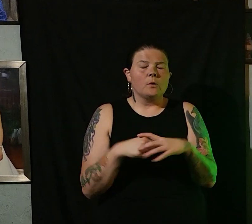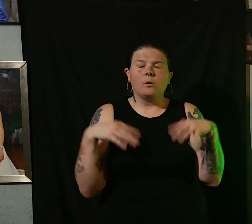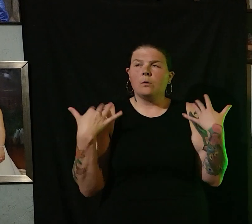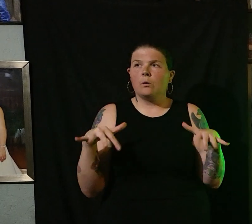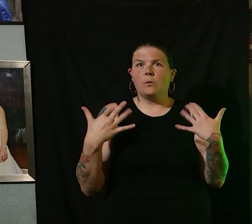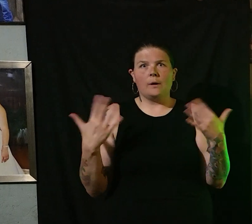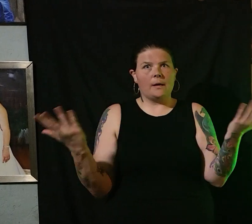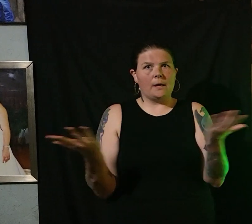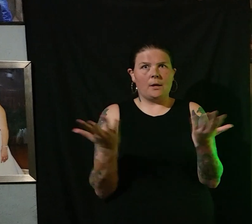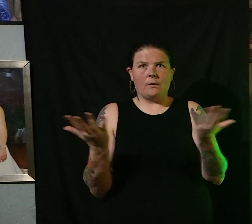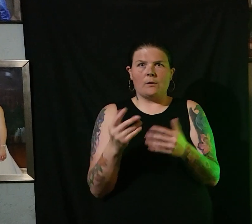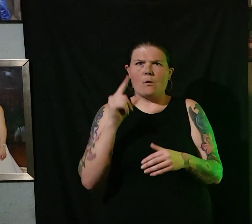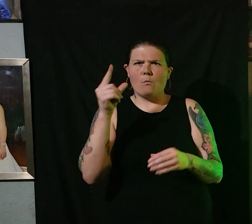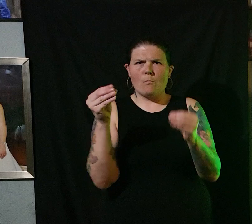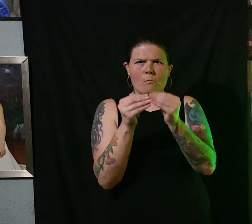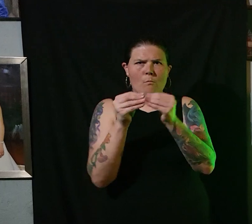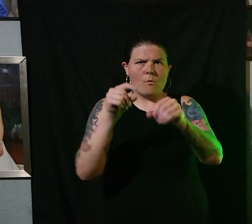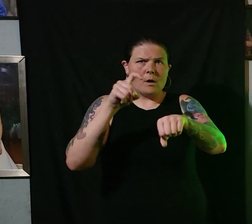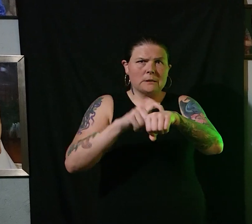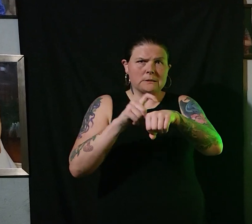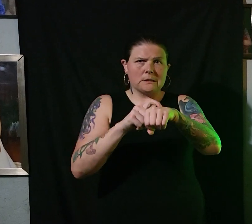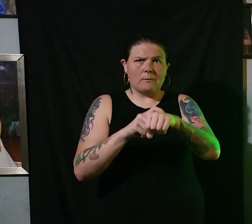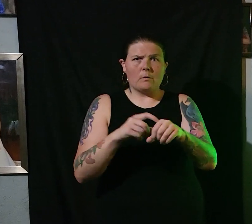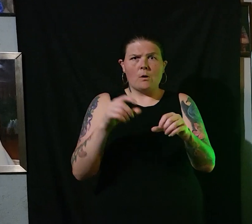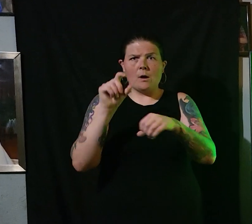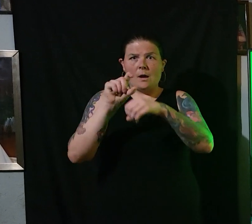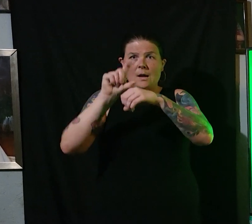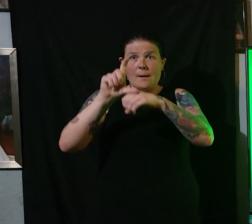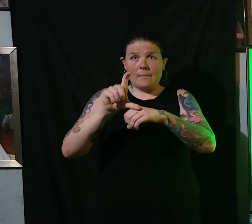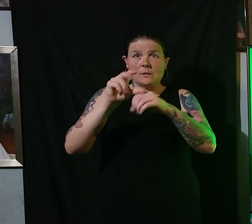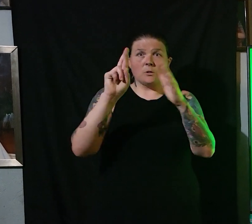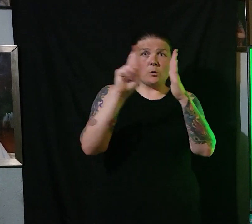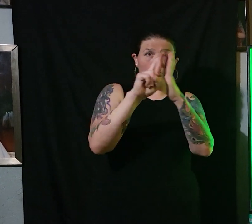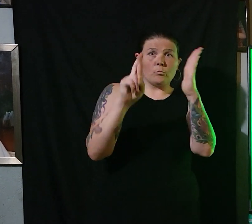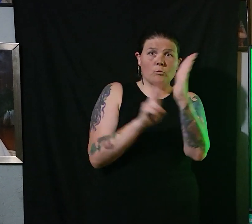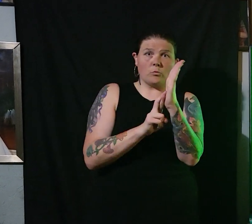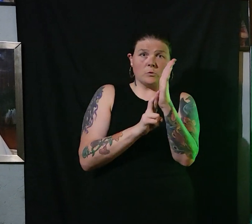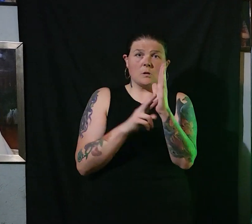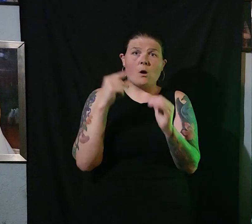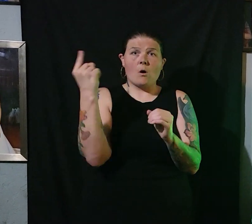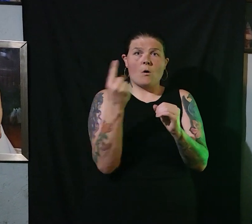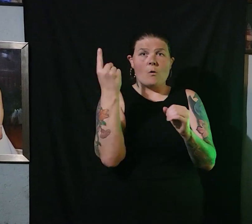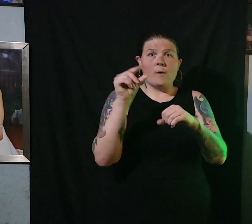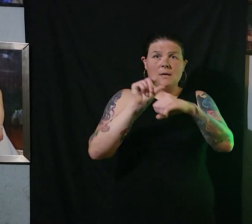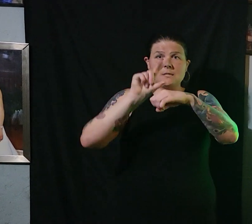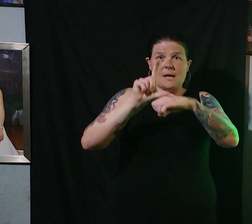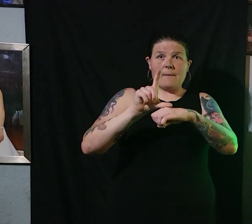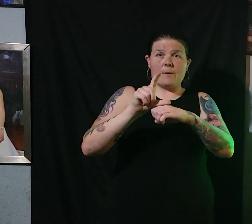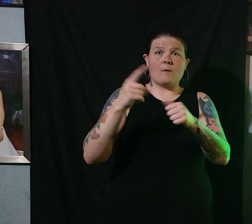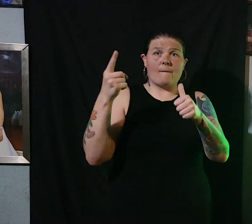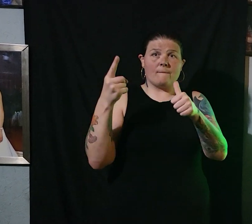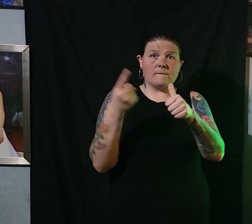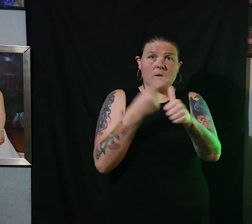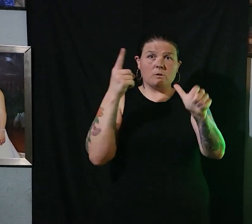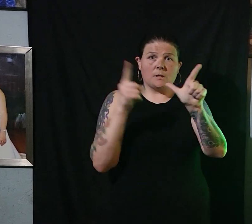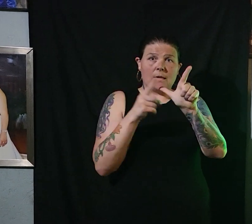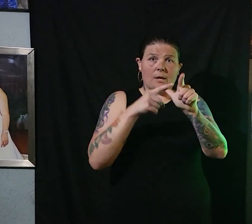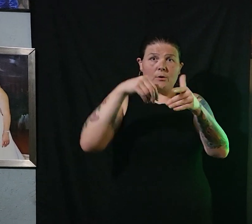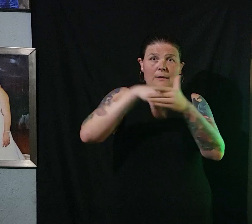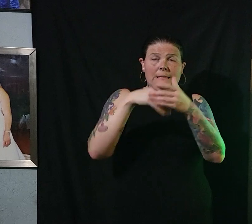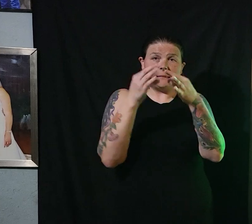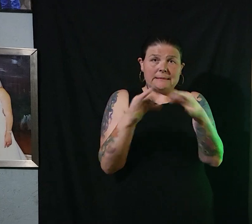Wow, here they are one last time. Capitalization rules. Always capitalize the first letter